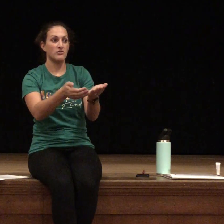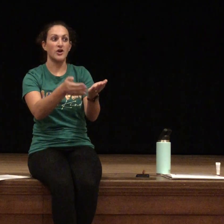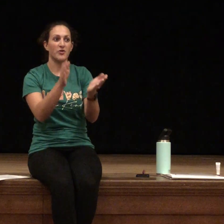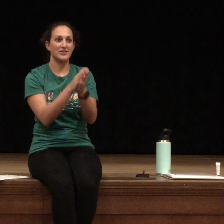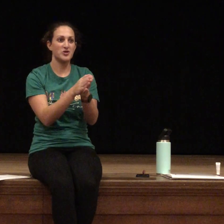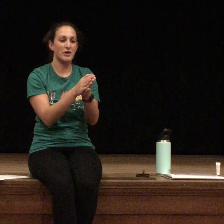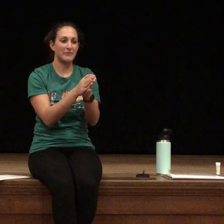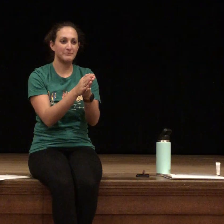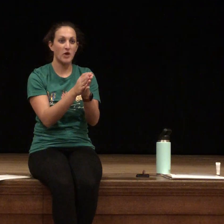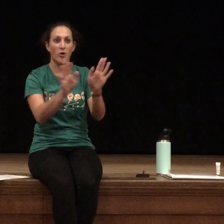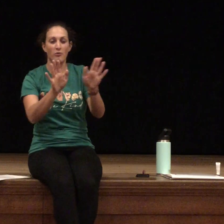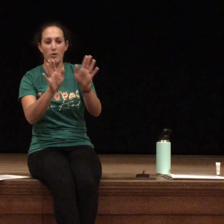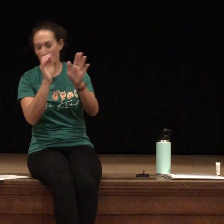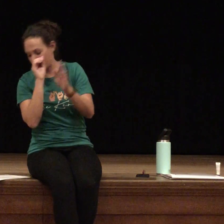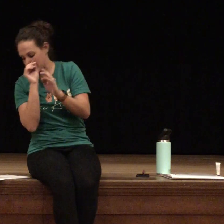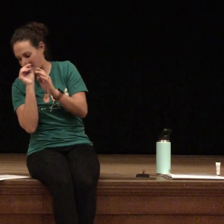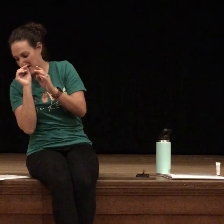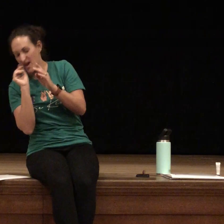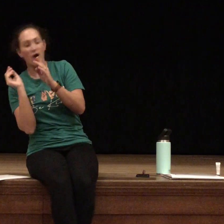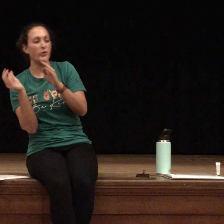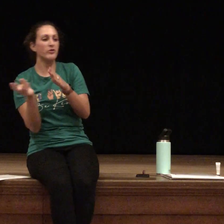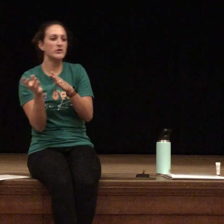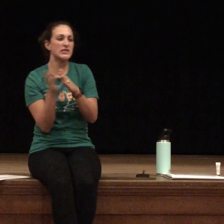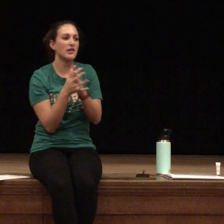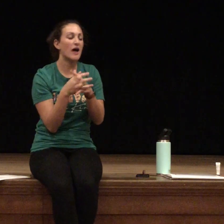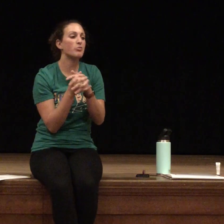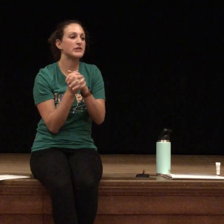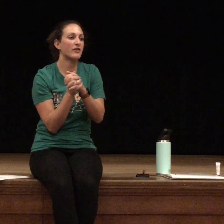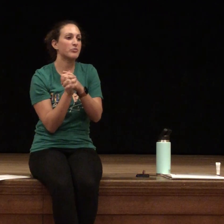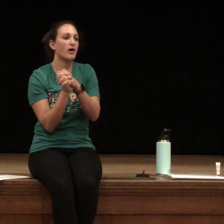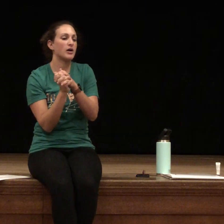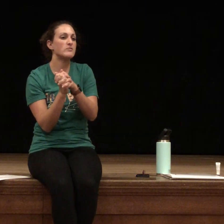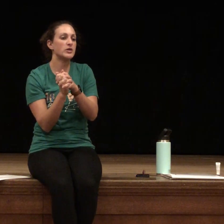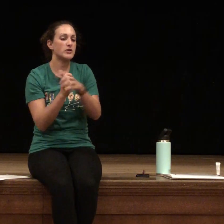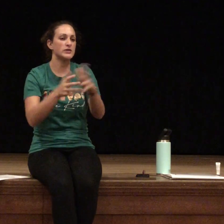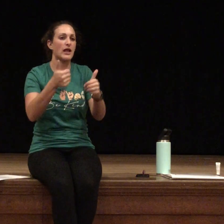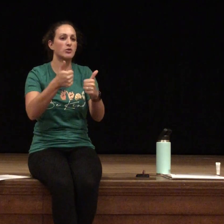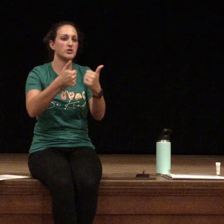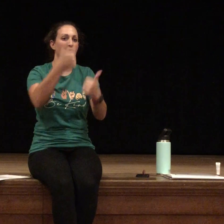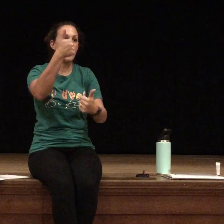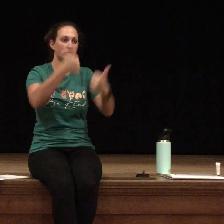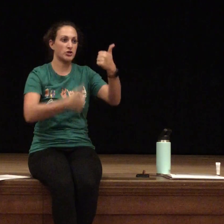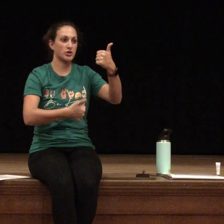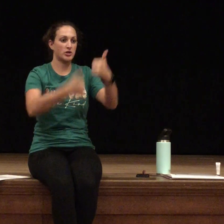So, let's do them again. Oh, one more, sorry. We don't use this a lot, but the deaf community uses it a lot, which is which.